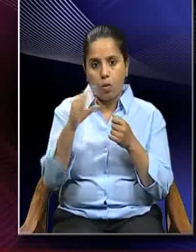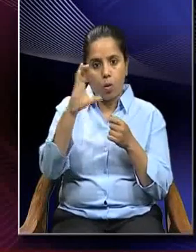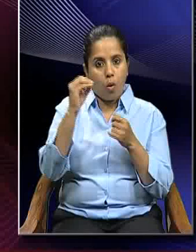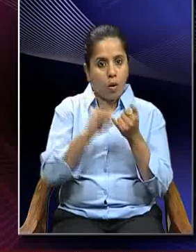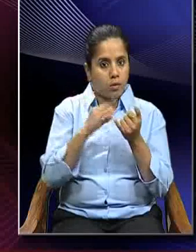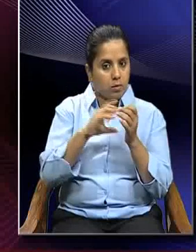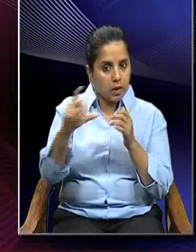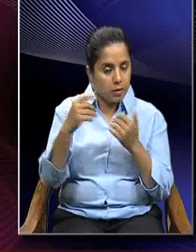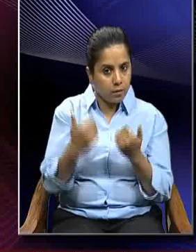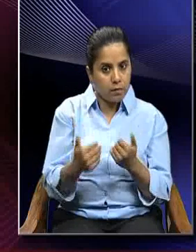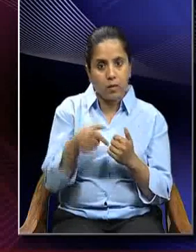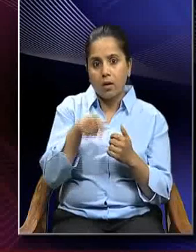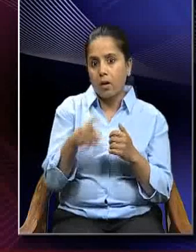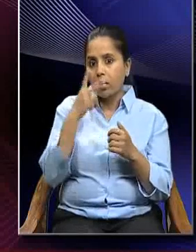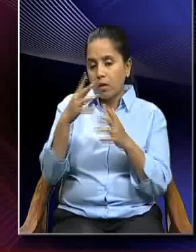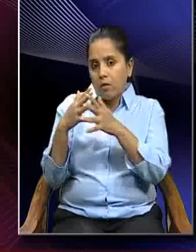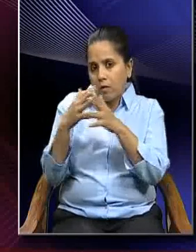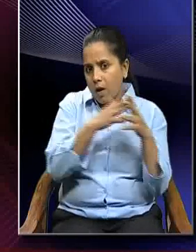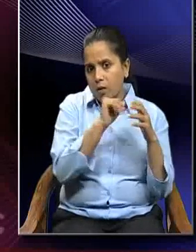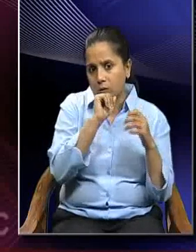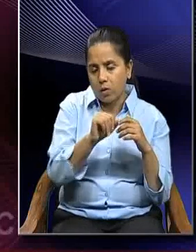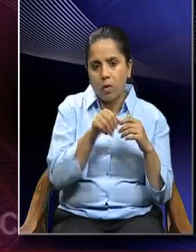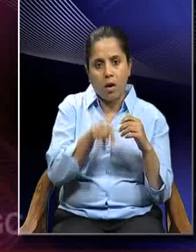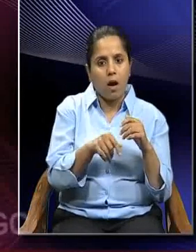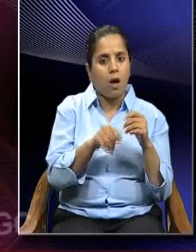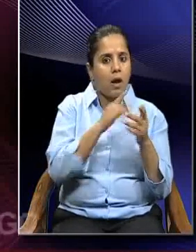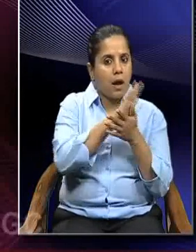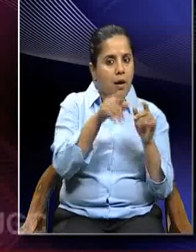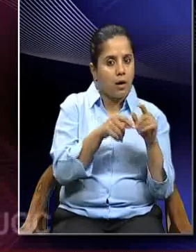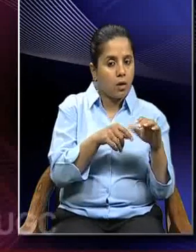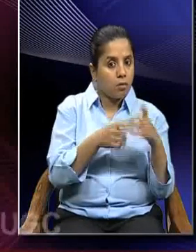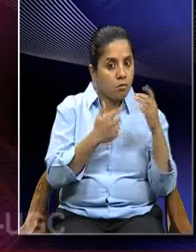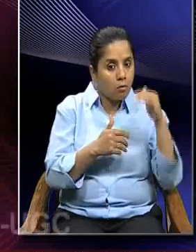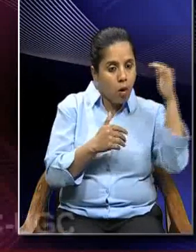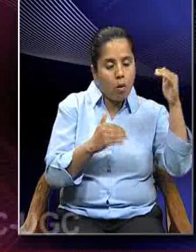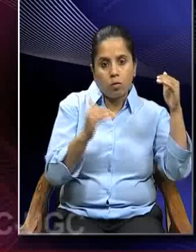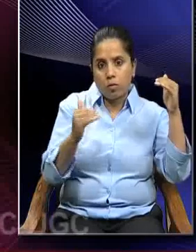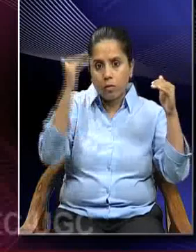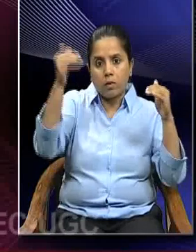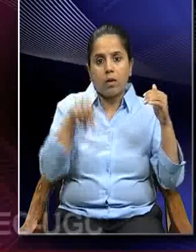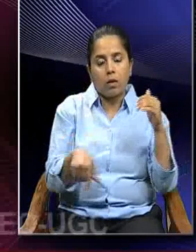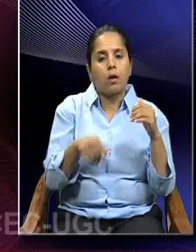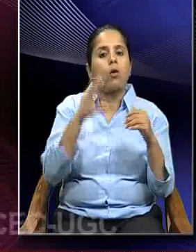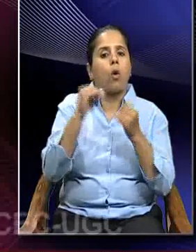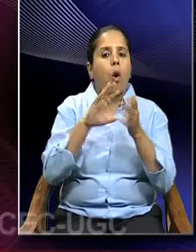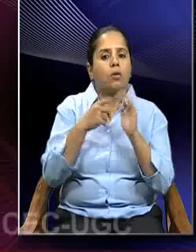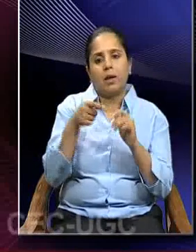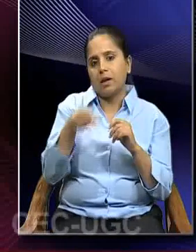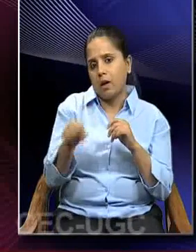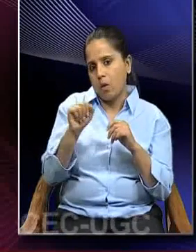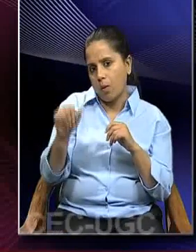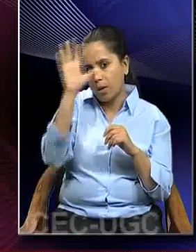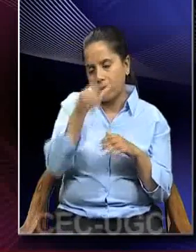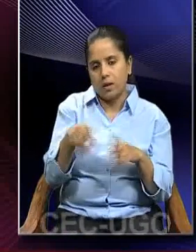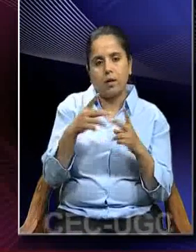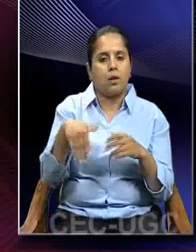In Western model we had id, ego and super ego. Here we have ego, echo and cosmic. That I'll be telling you in the